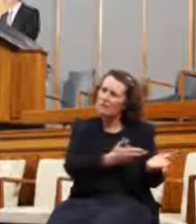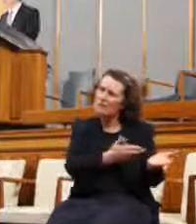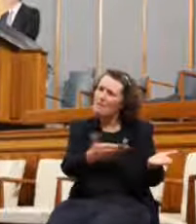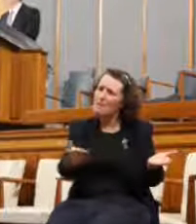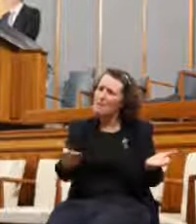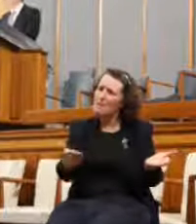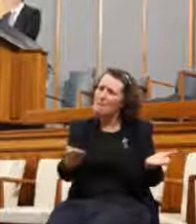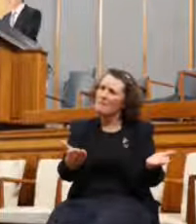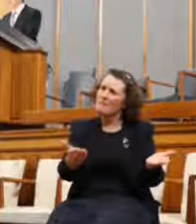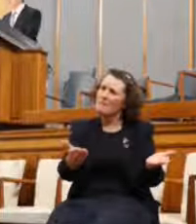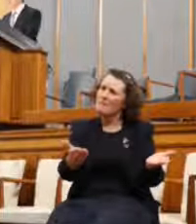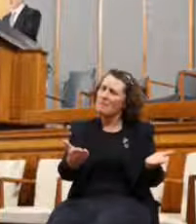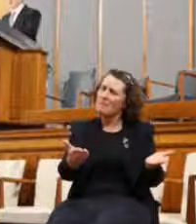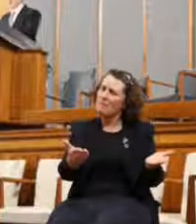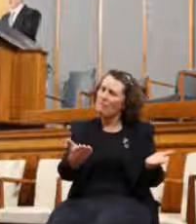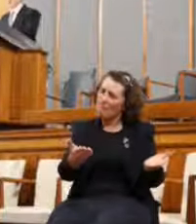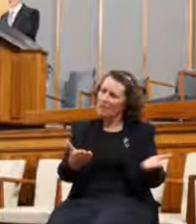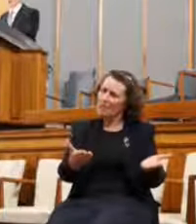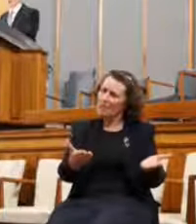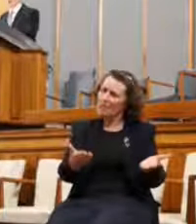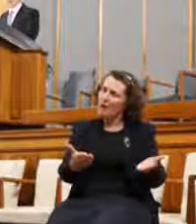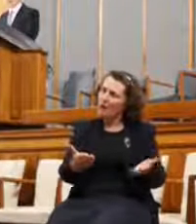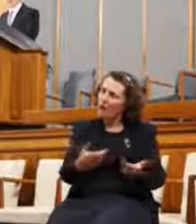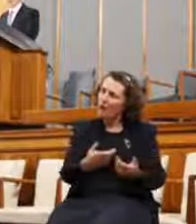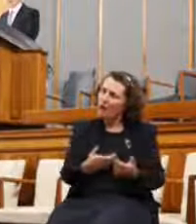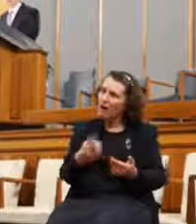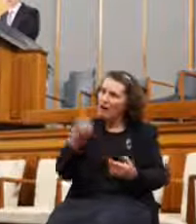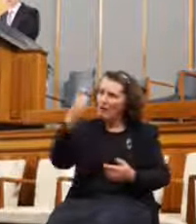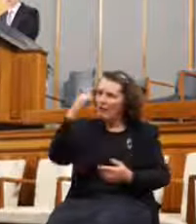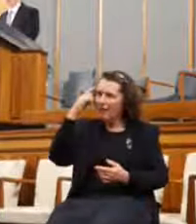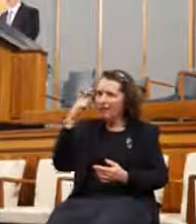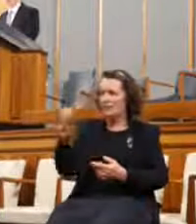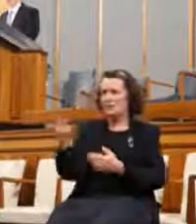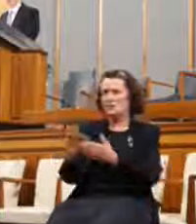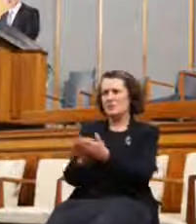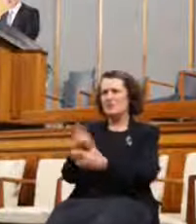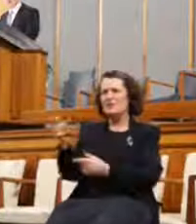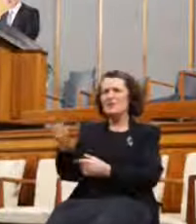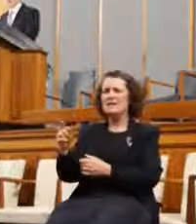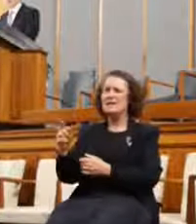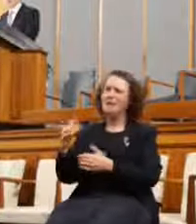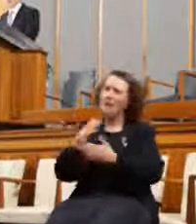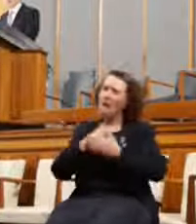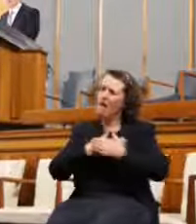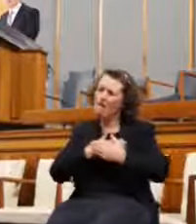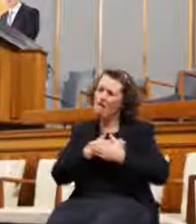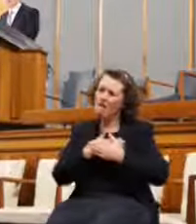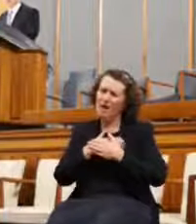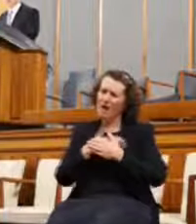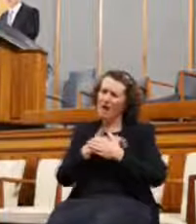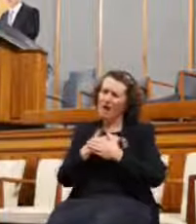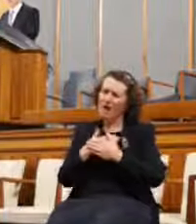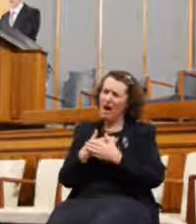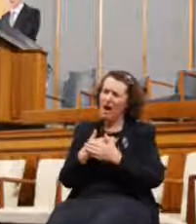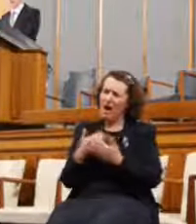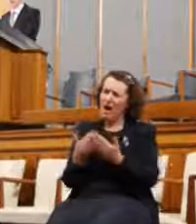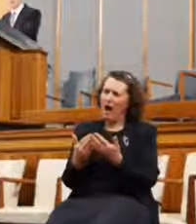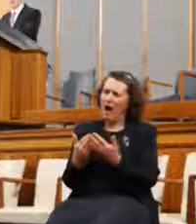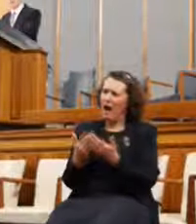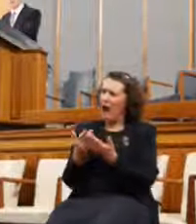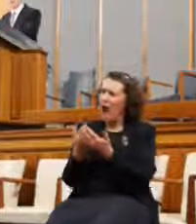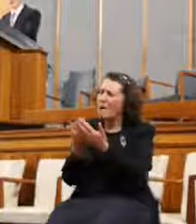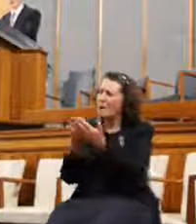love? Who can weigh his kindness? Impossible. That's what the Saviour